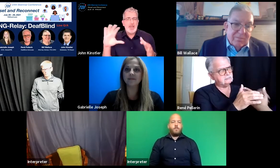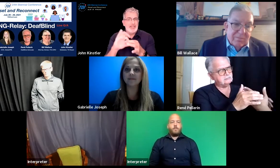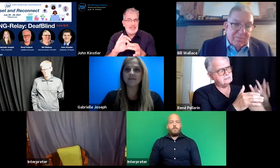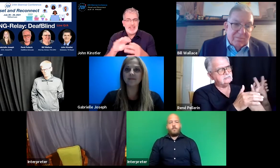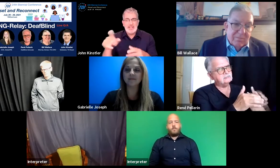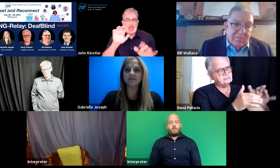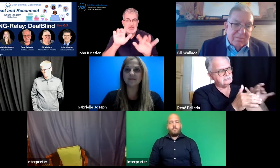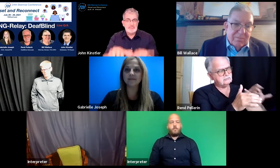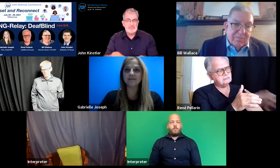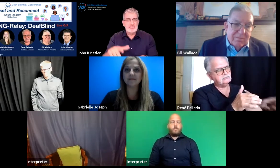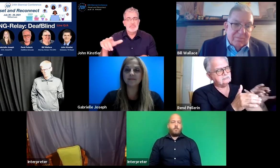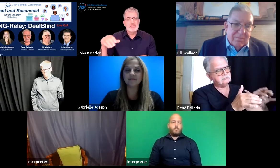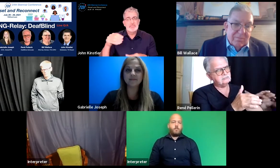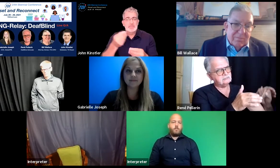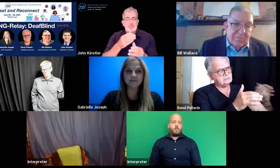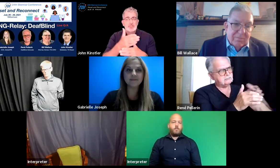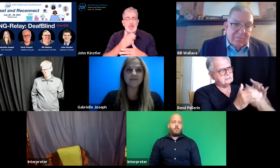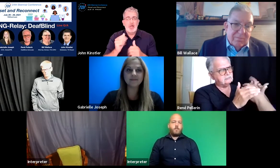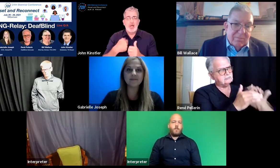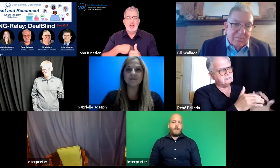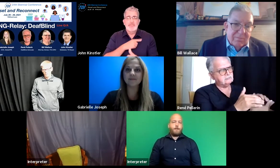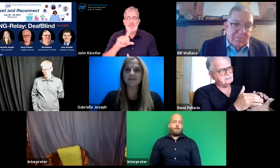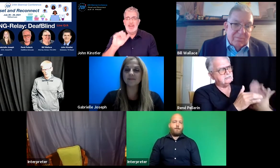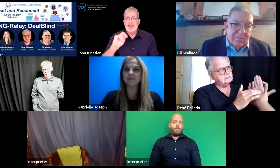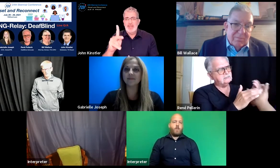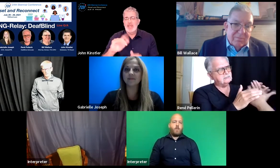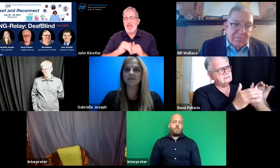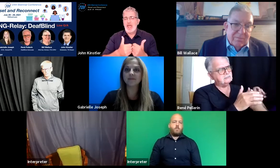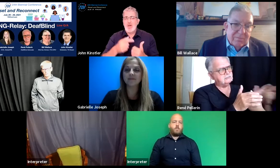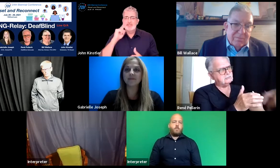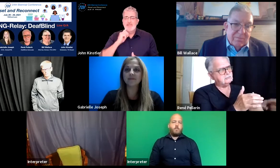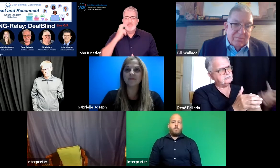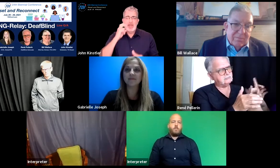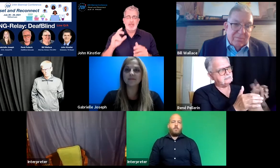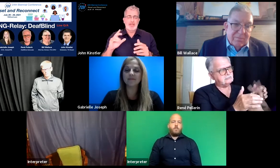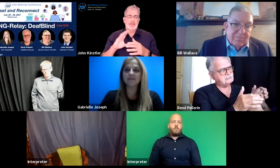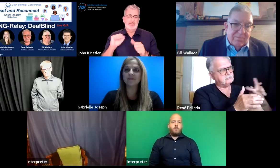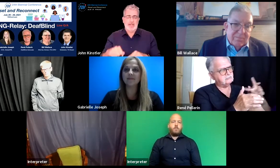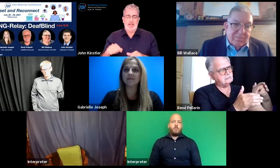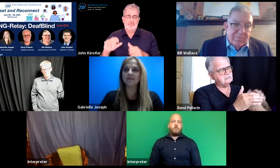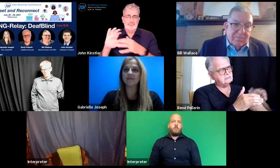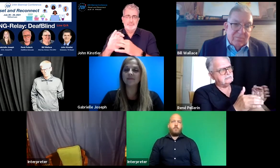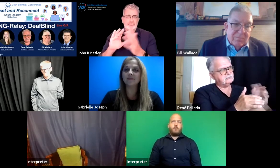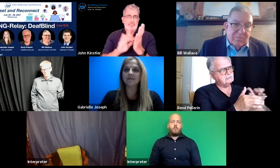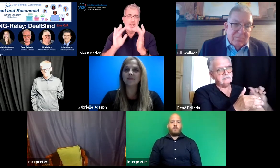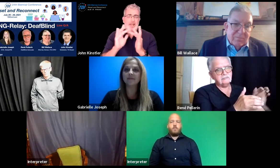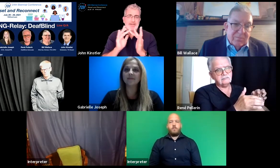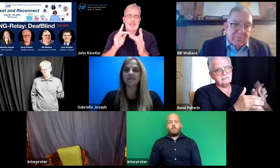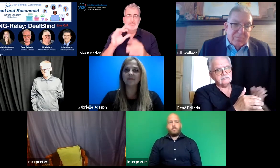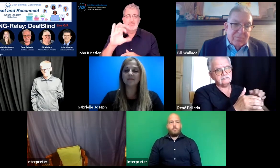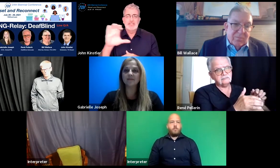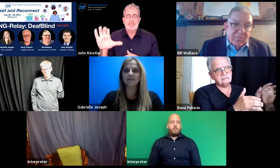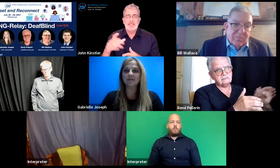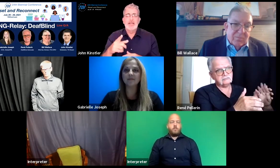if they want to submit a complaint? Is there an official point of contact? Is there a link that you can share where